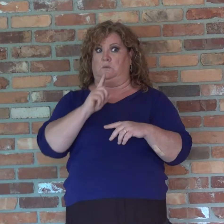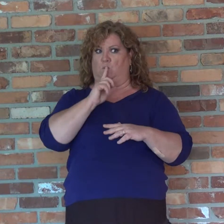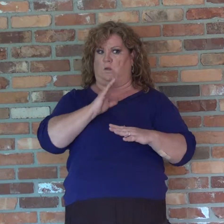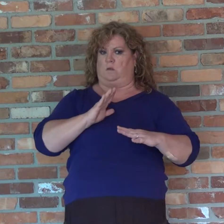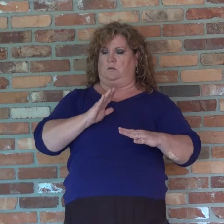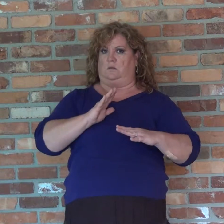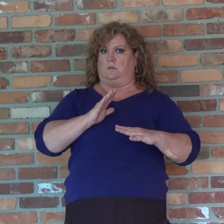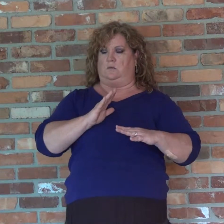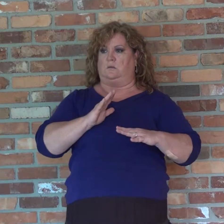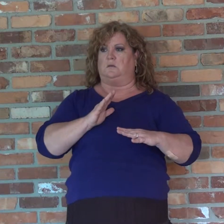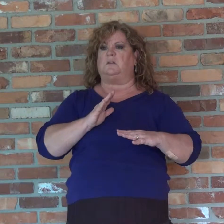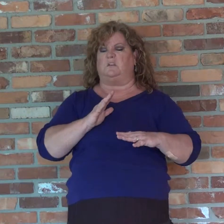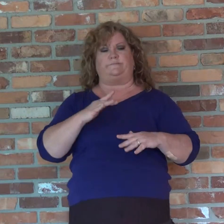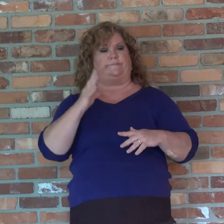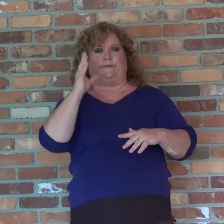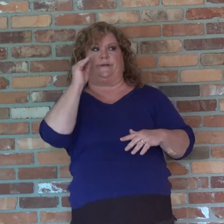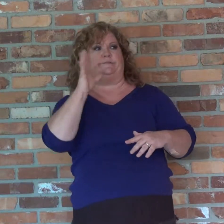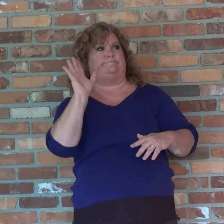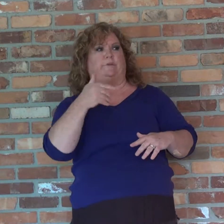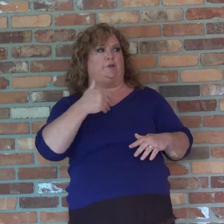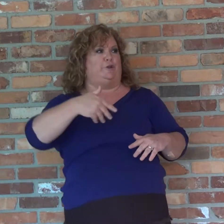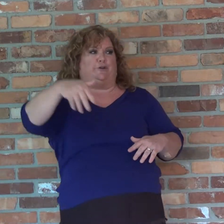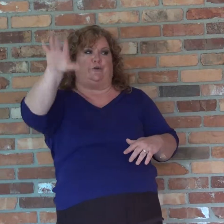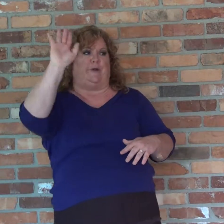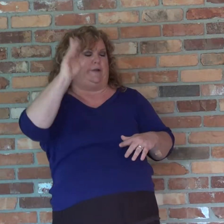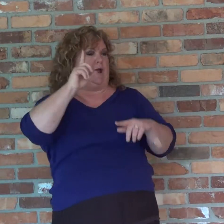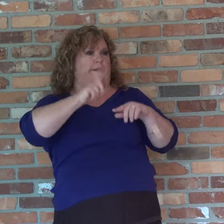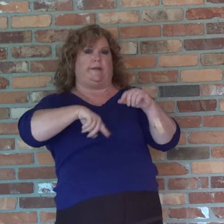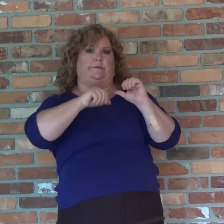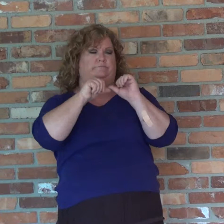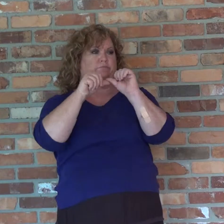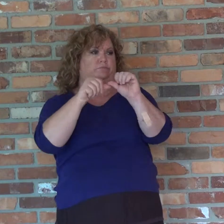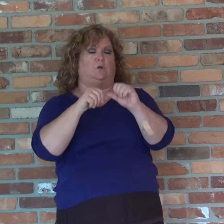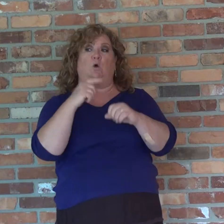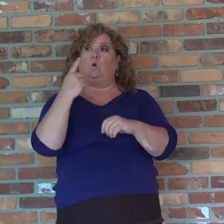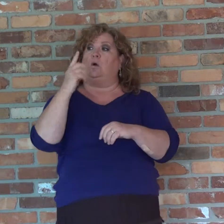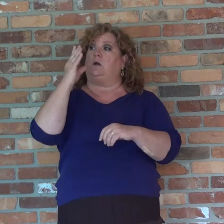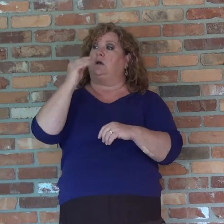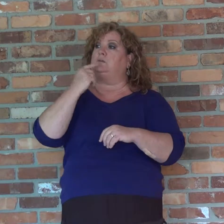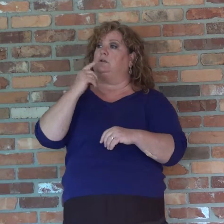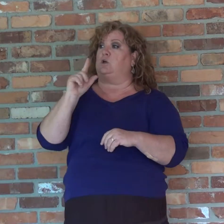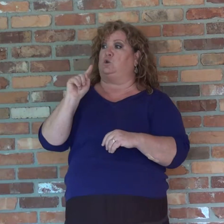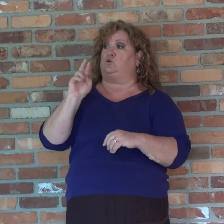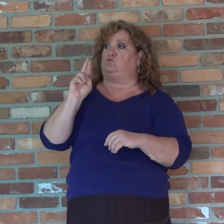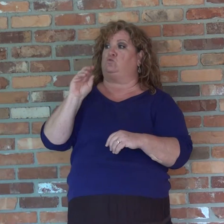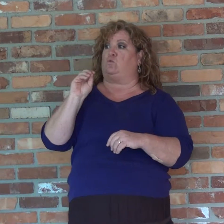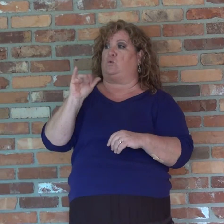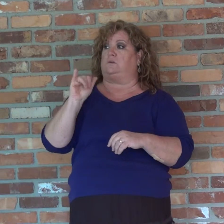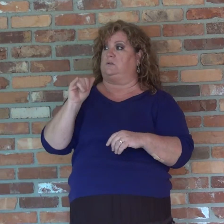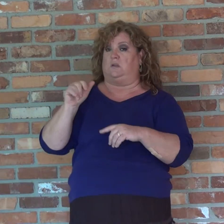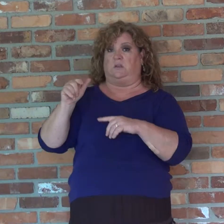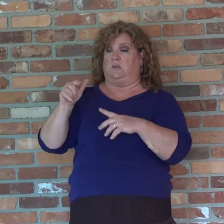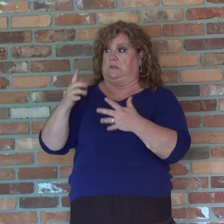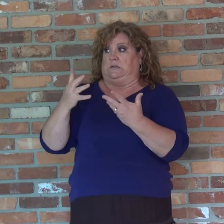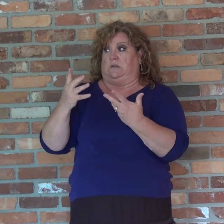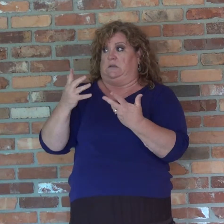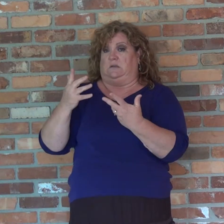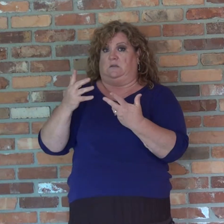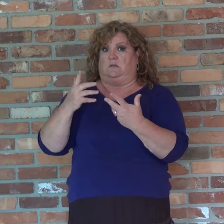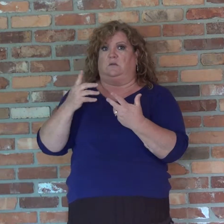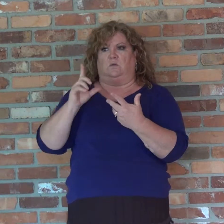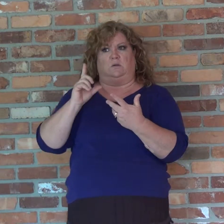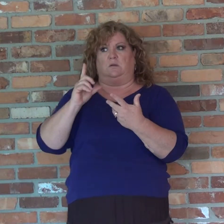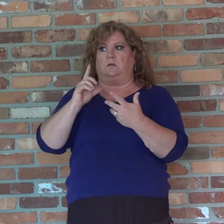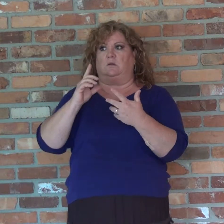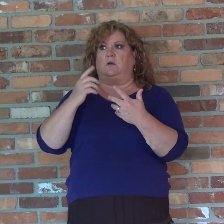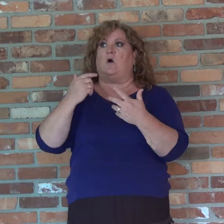sure enough, he says, you guys just go on ahead. And somebody just kind of said, Troy, we said nobody's going to make it. Nobody's